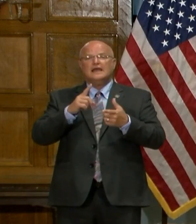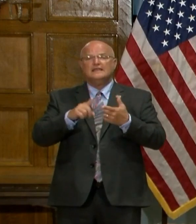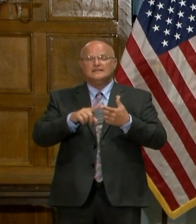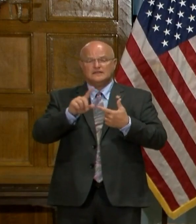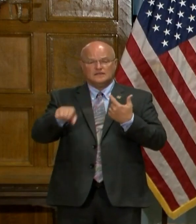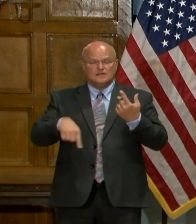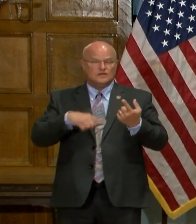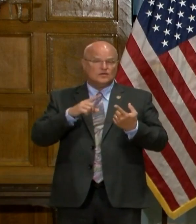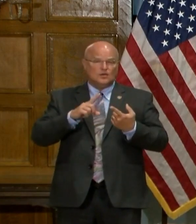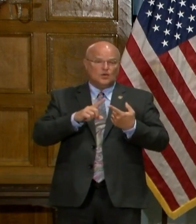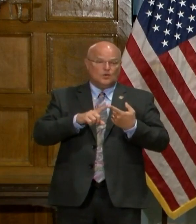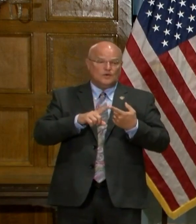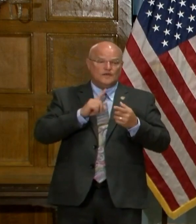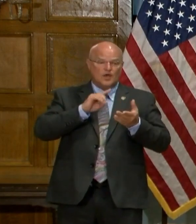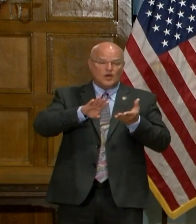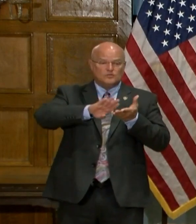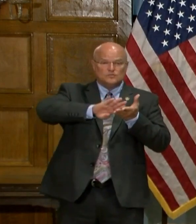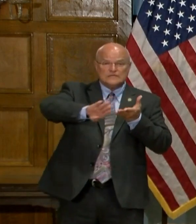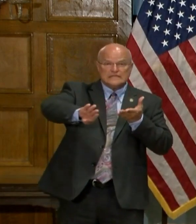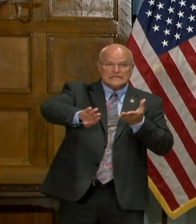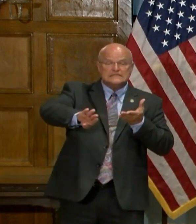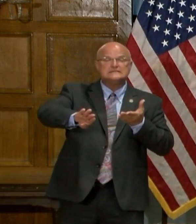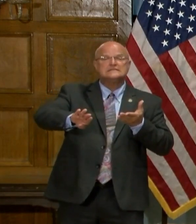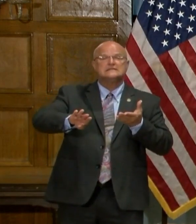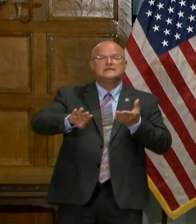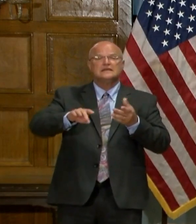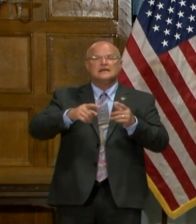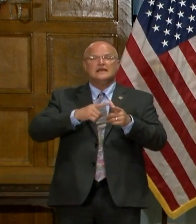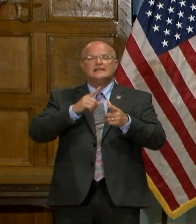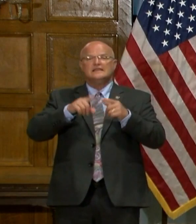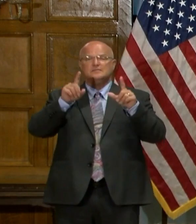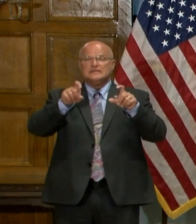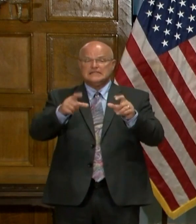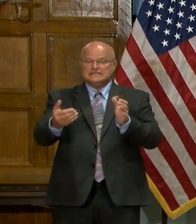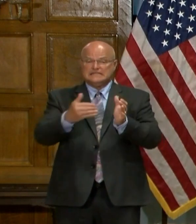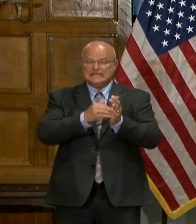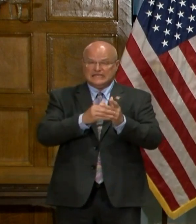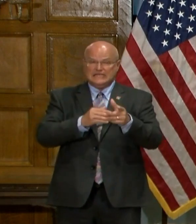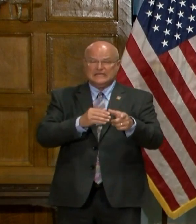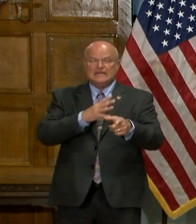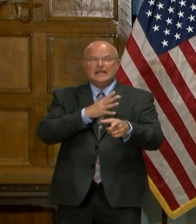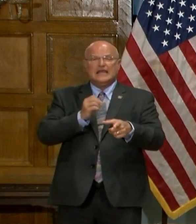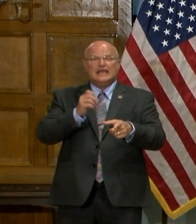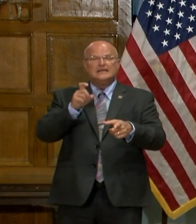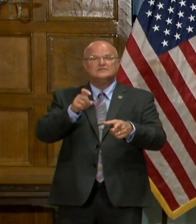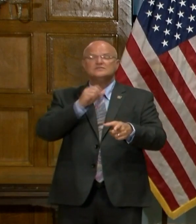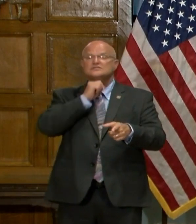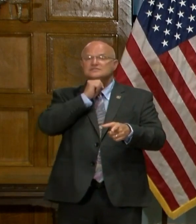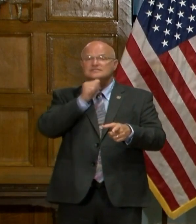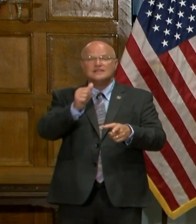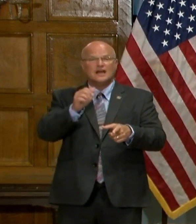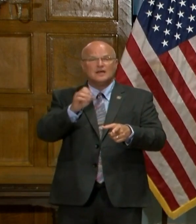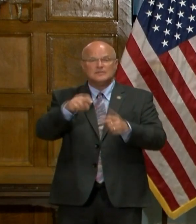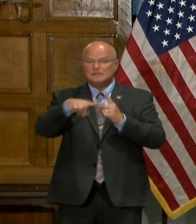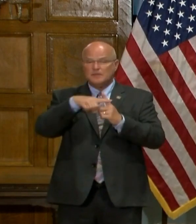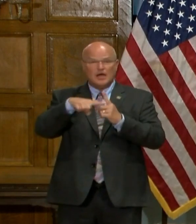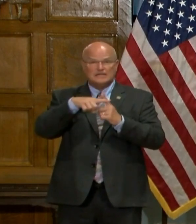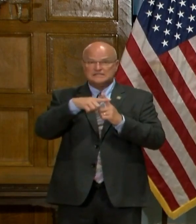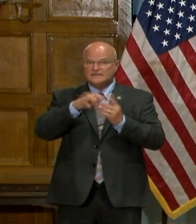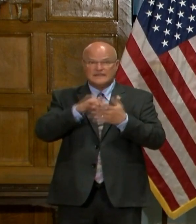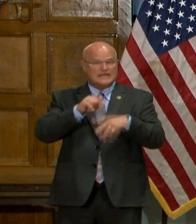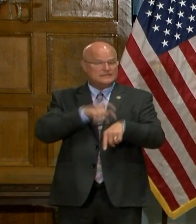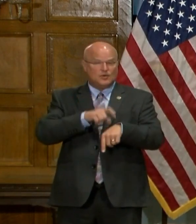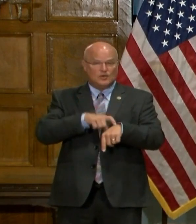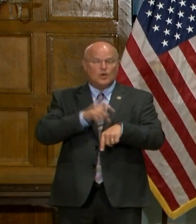whenever they are released, then they should be tested and they should not be positive at